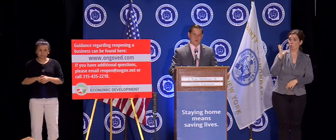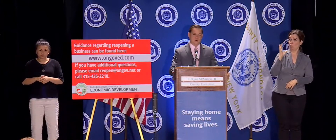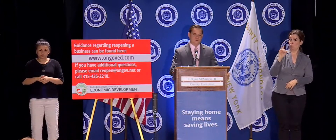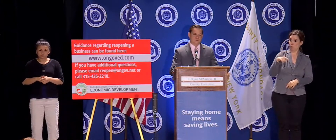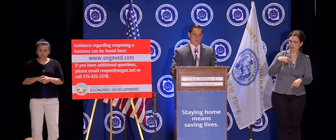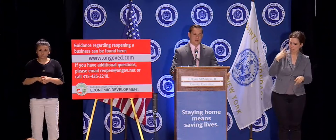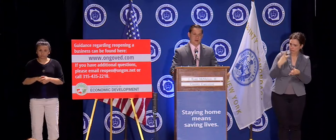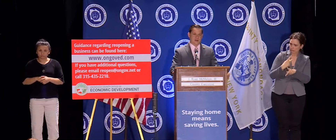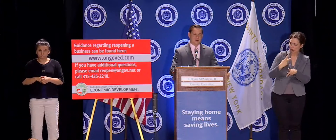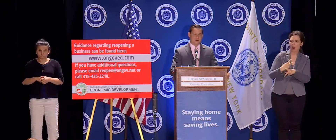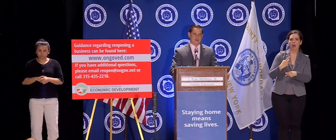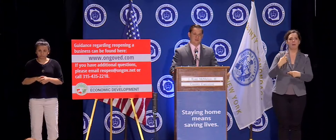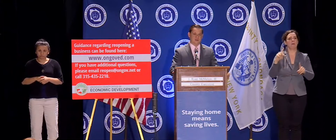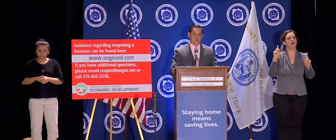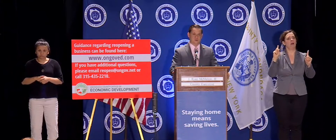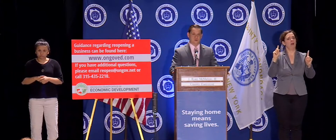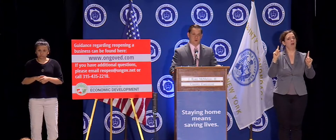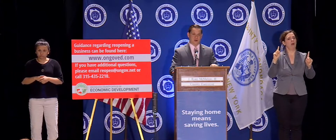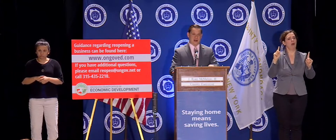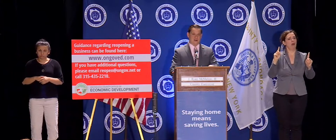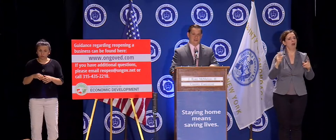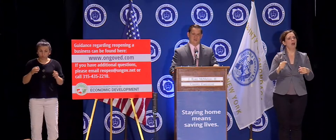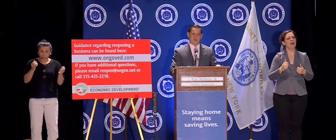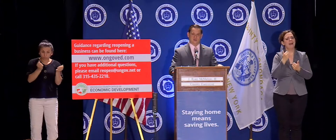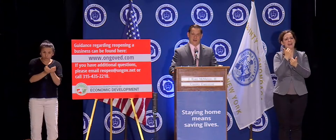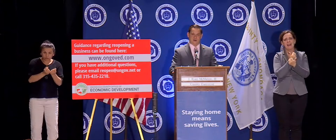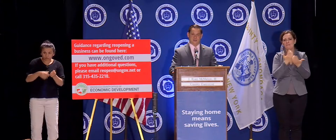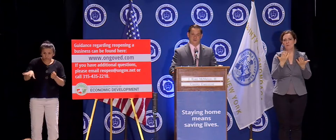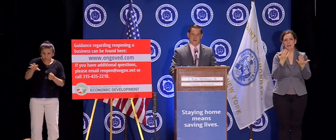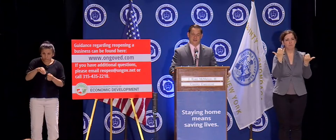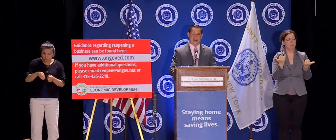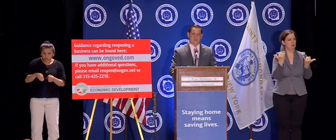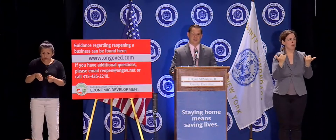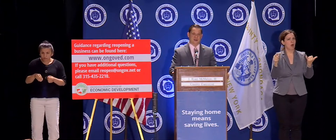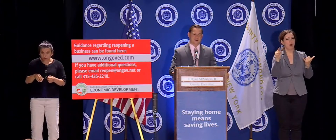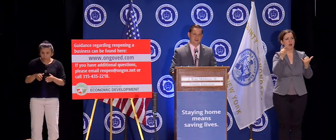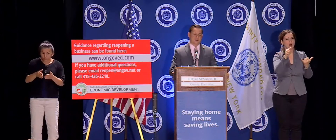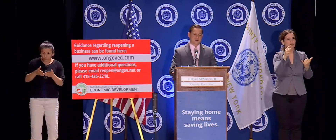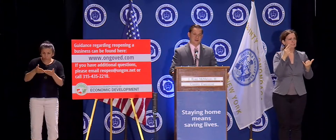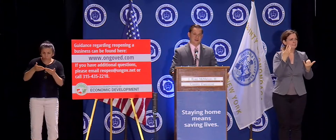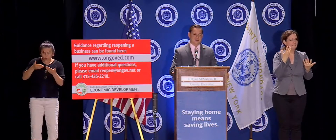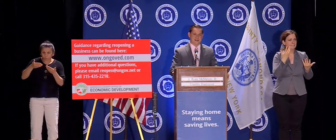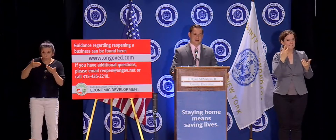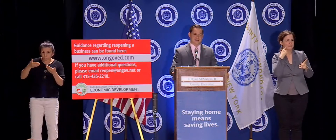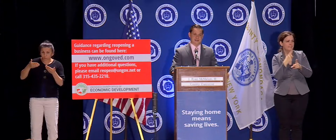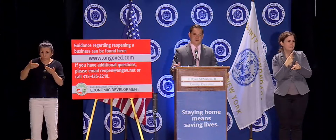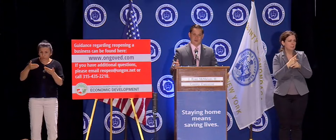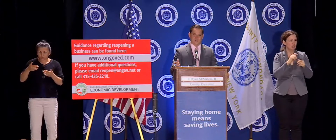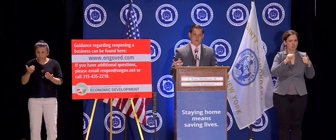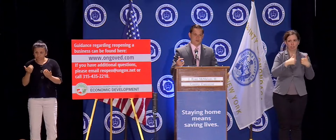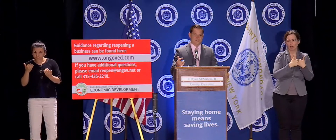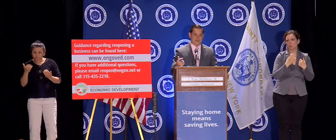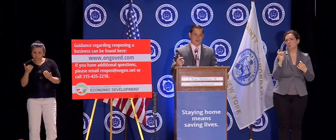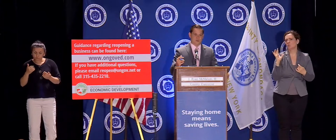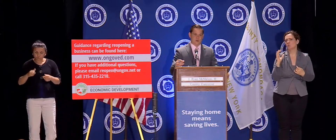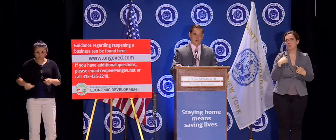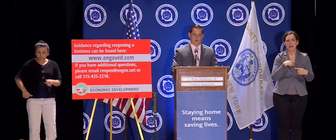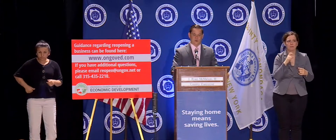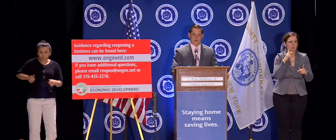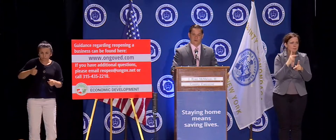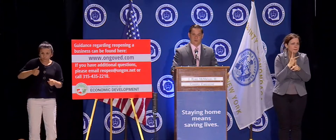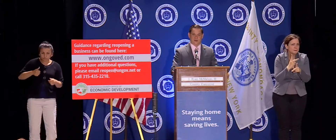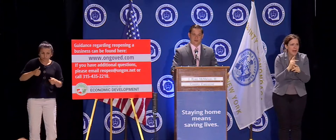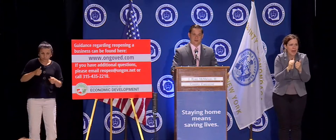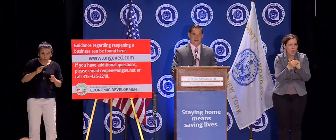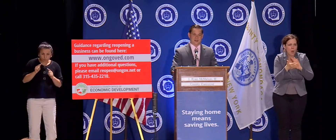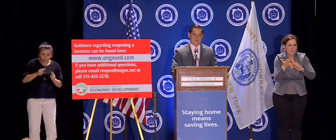it down and learn how to live with the virus is very complicated. And it's not easy on the federal government, state government, or your